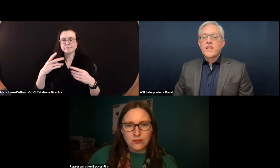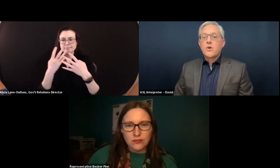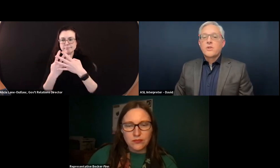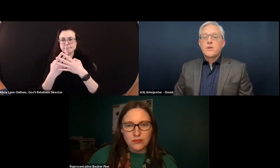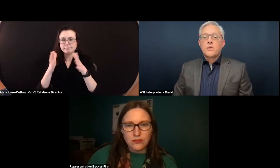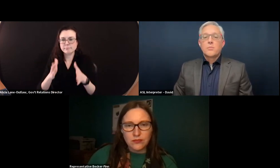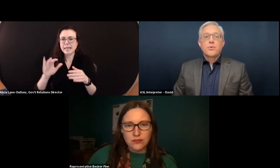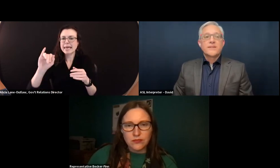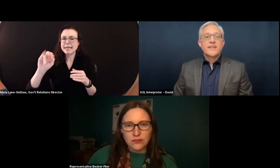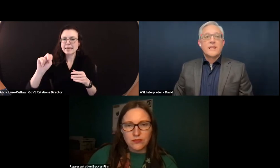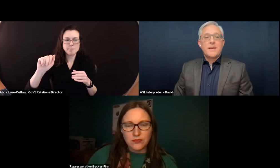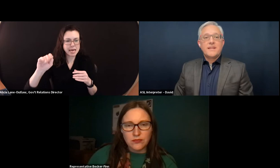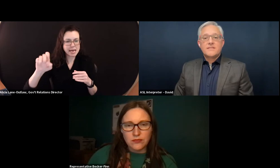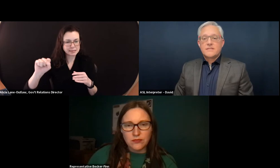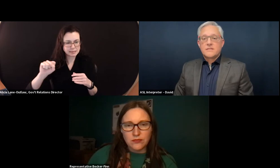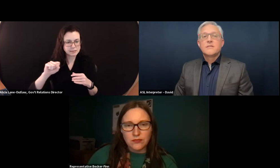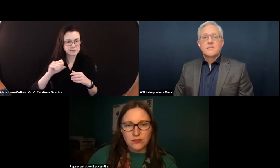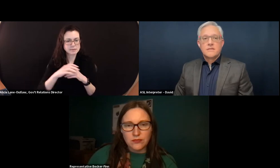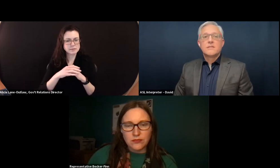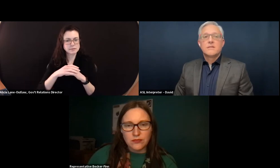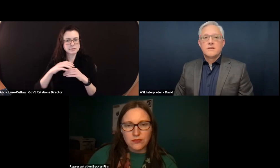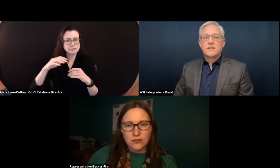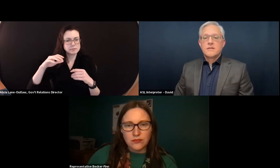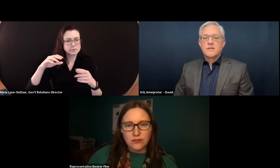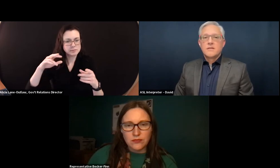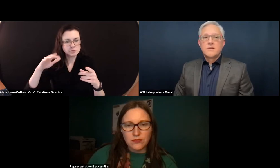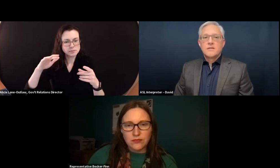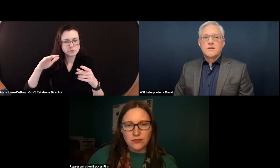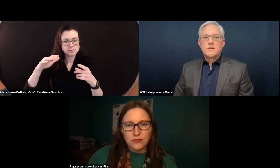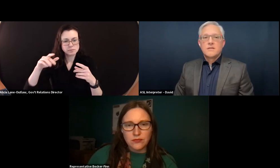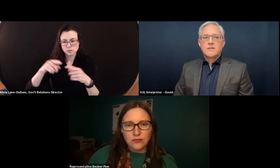which allowed pregnant inmates